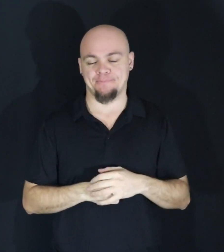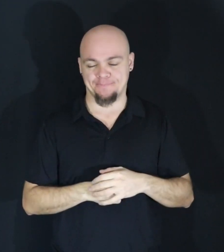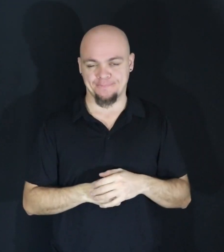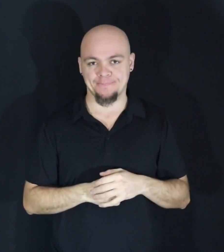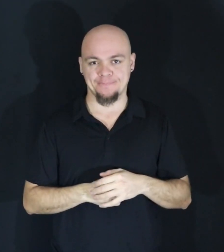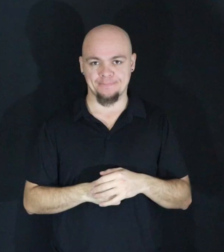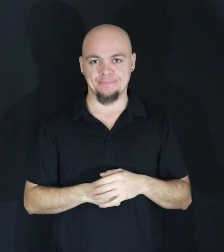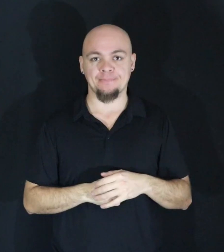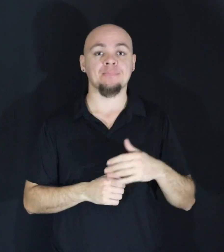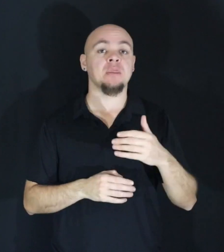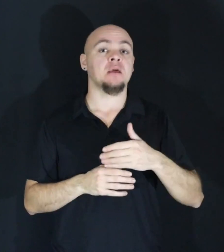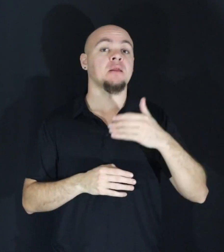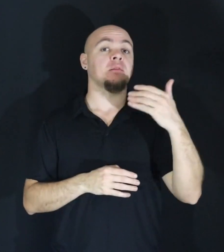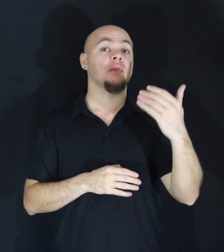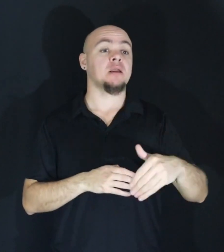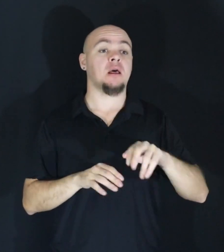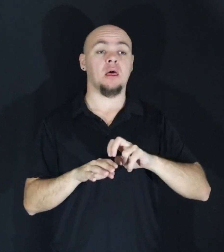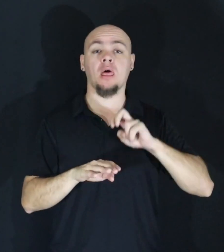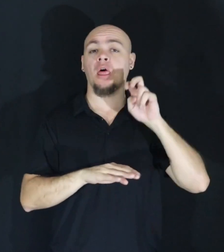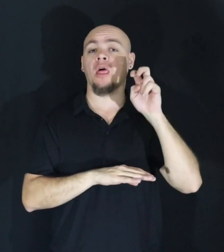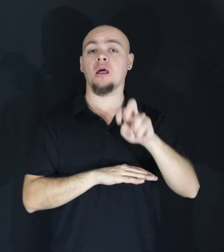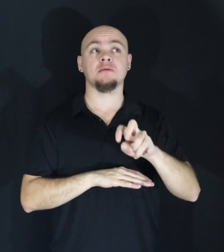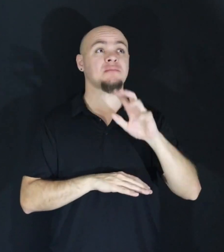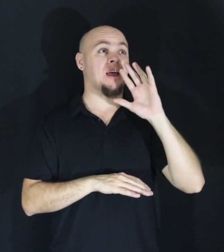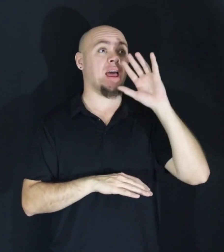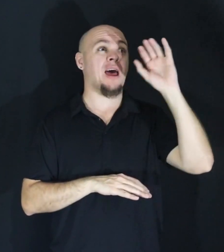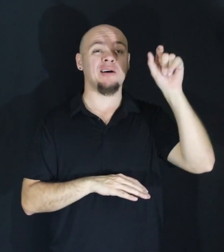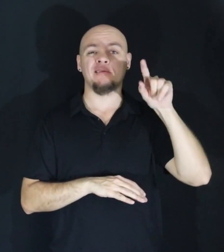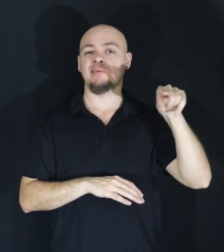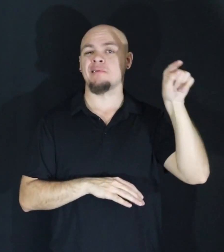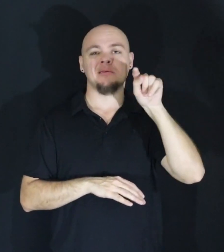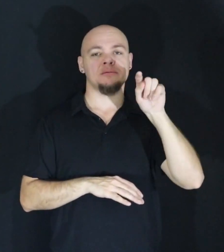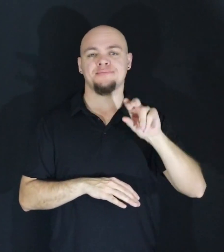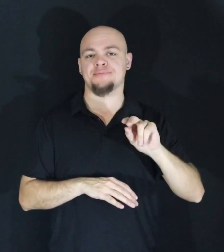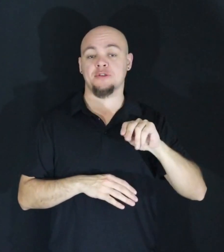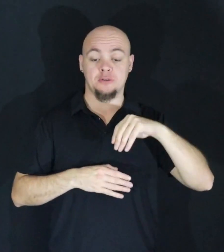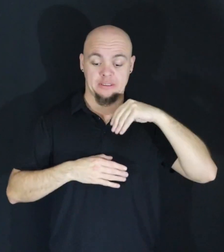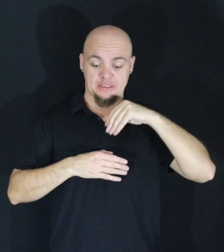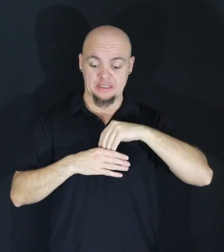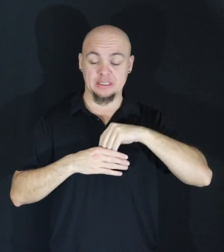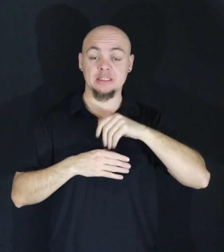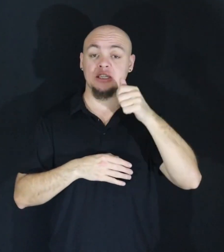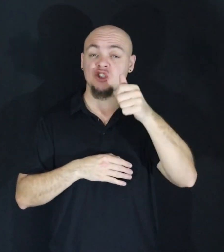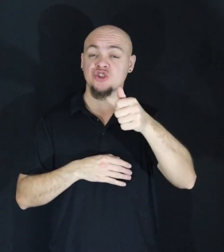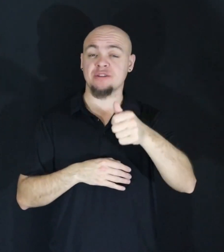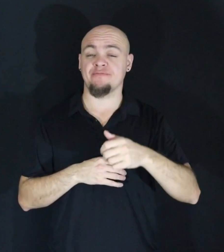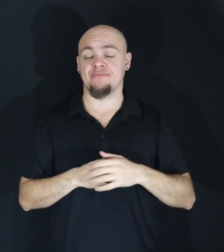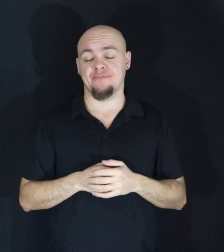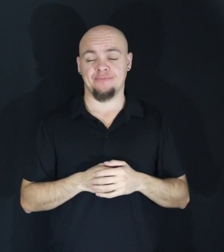Trust me, the next great leap for humanity isn't out there. It's in you.